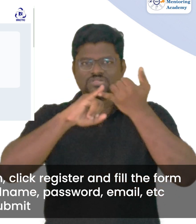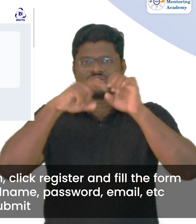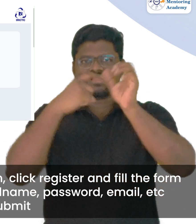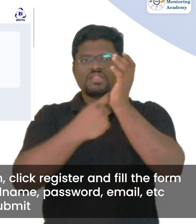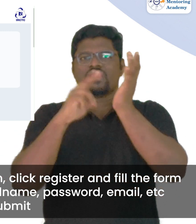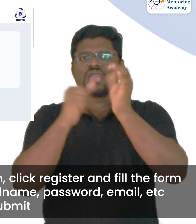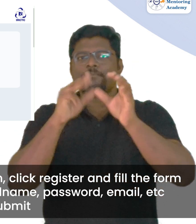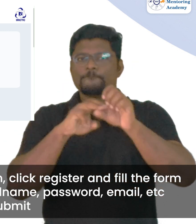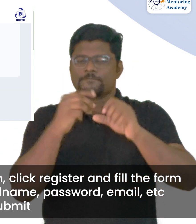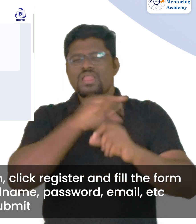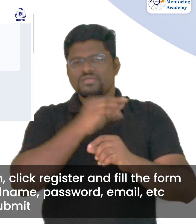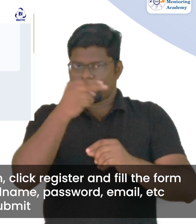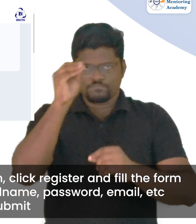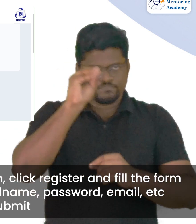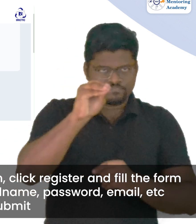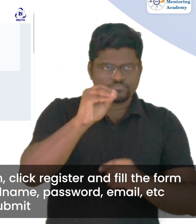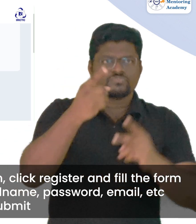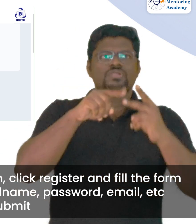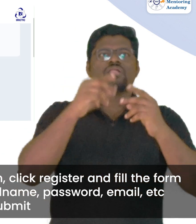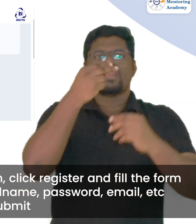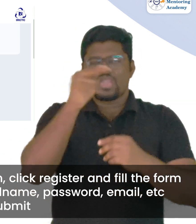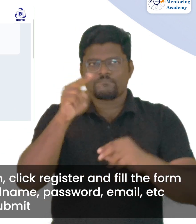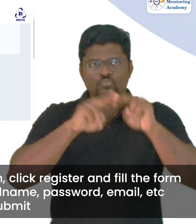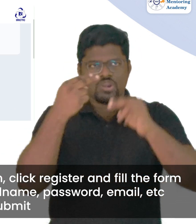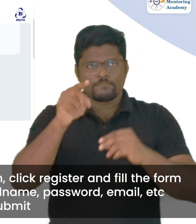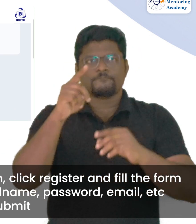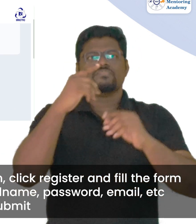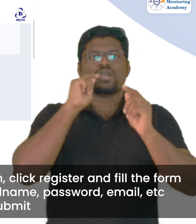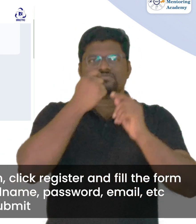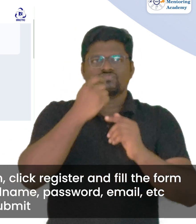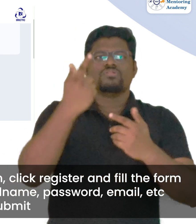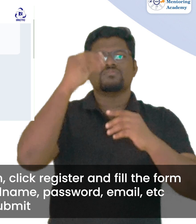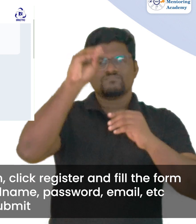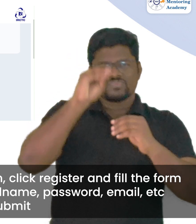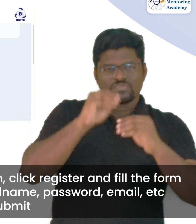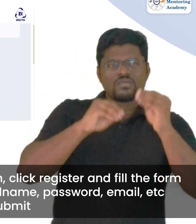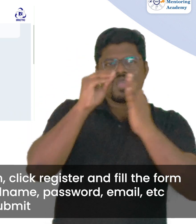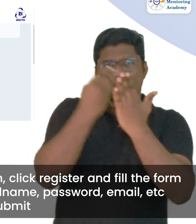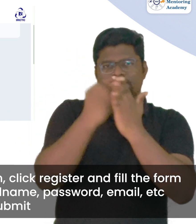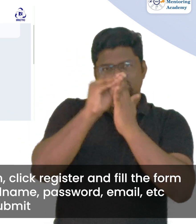details. Username, full name, password, email, etc. Then click Submit.